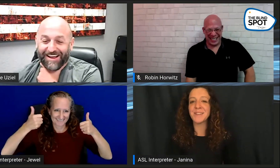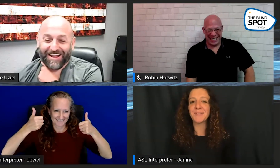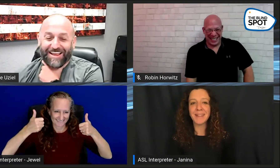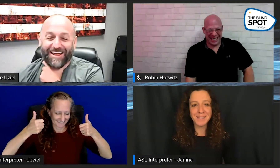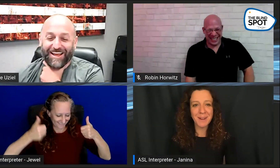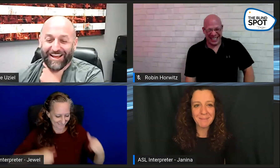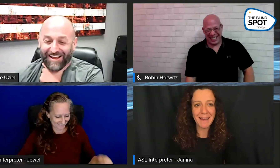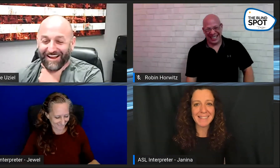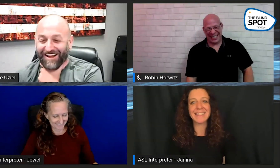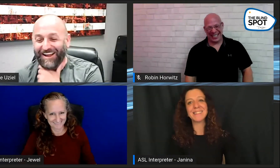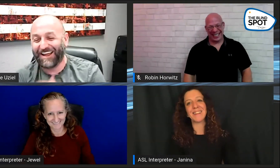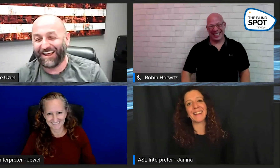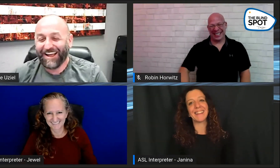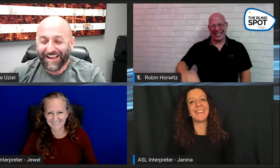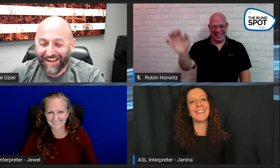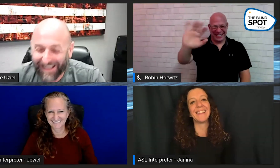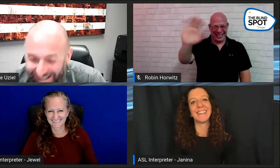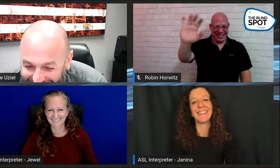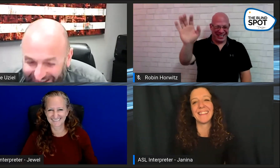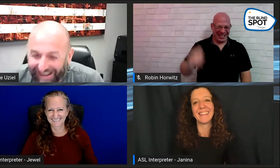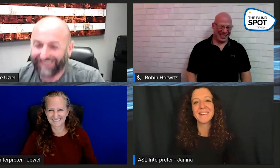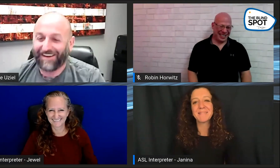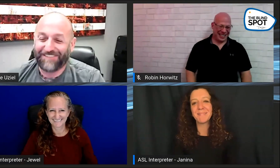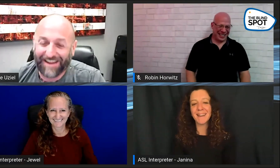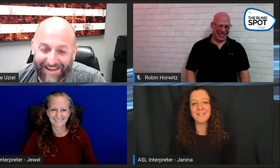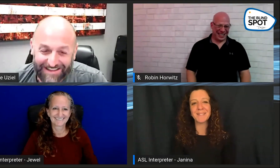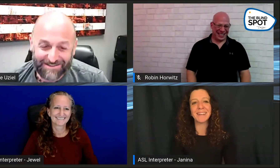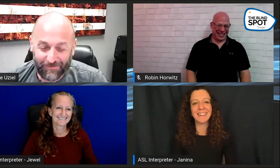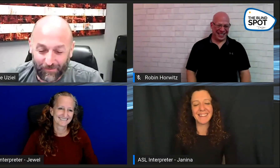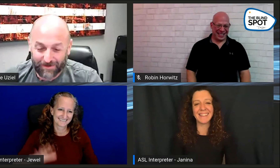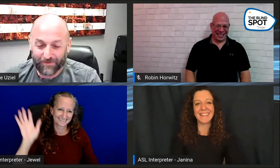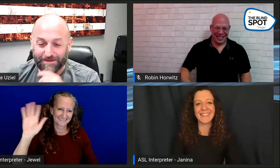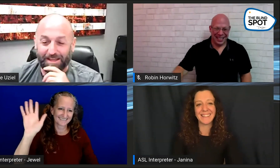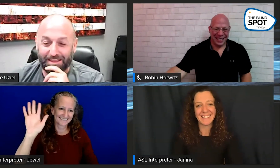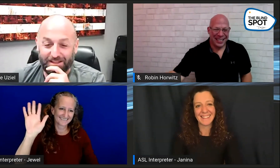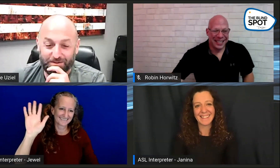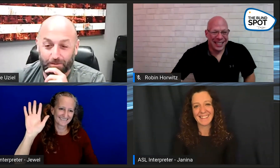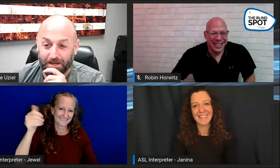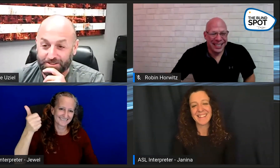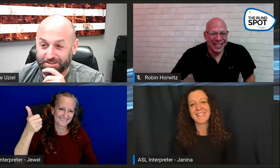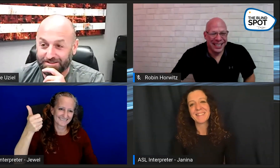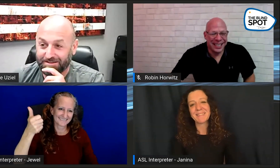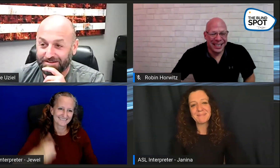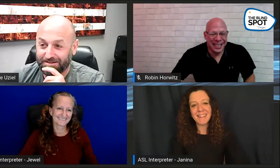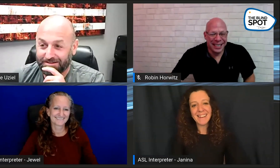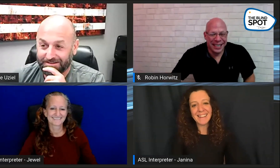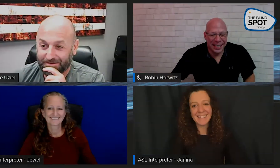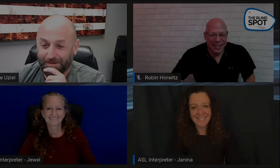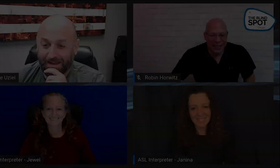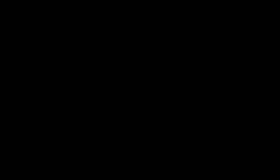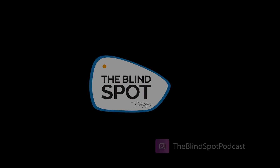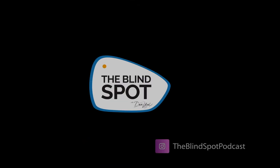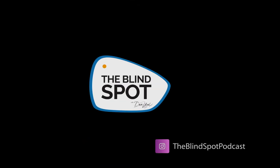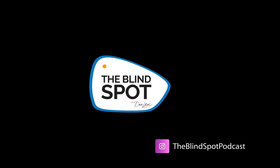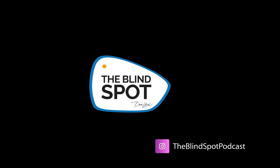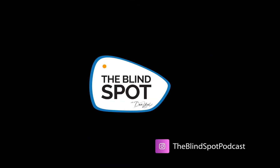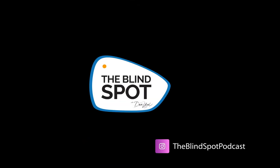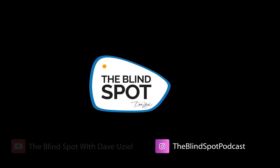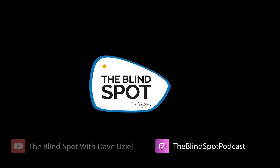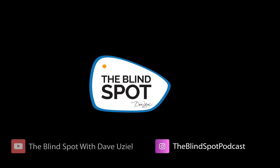Right. So. And don't forget to wear your mask. That's right. All right. Bye, guys. You have a wonderful day. Thank you so much. Bye.